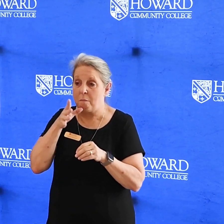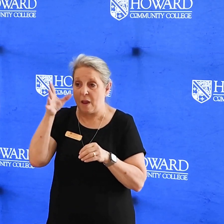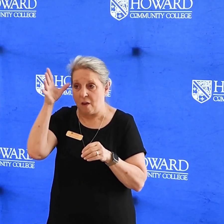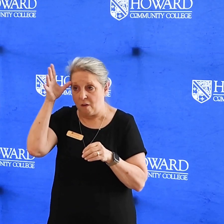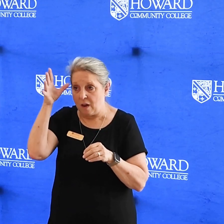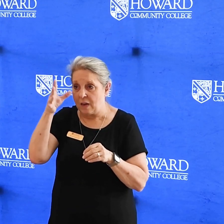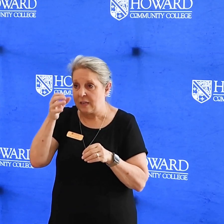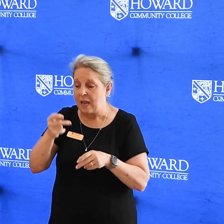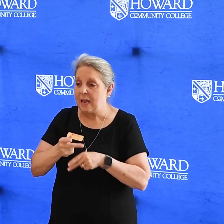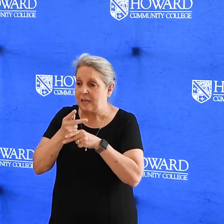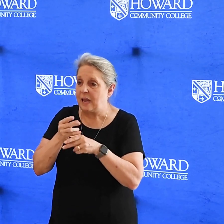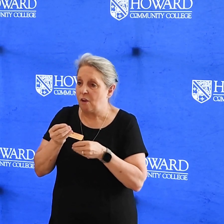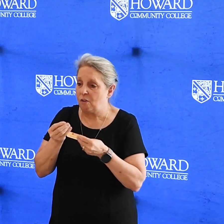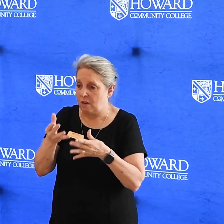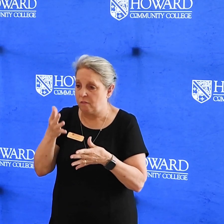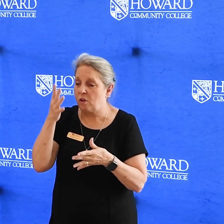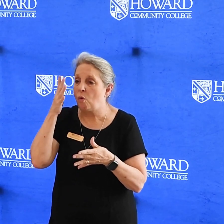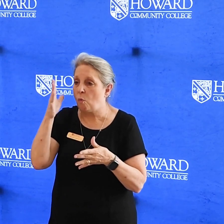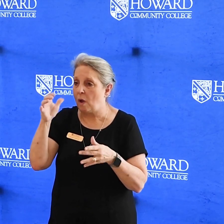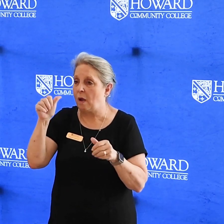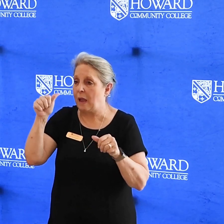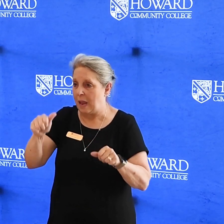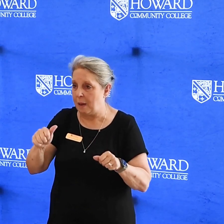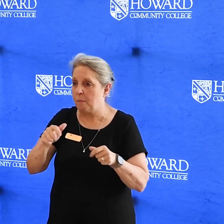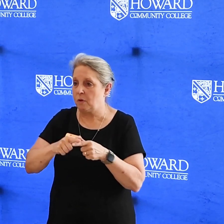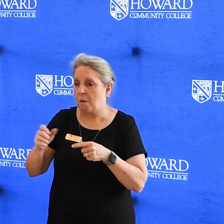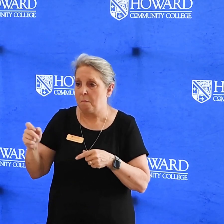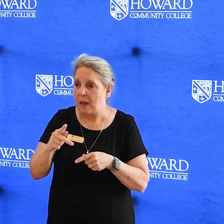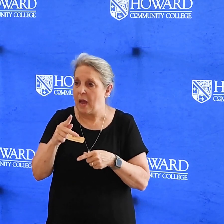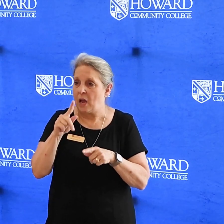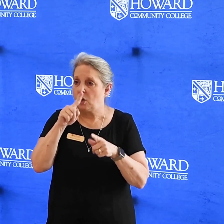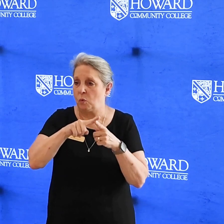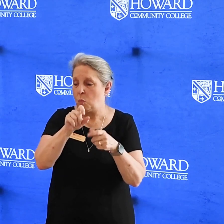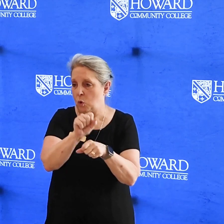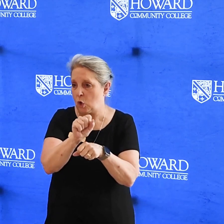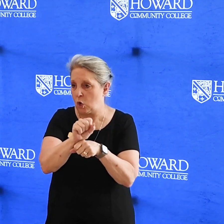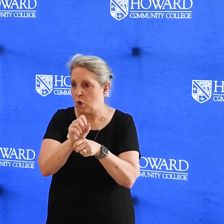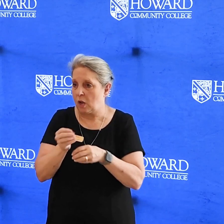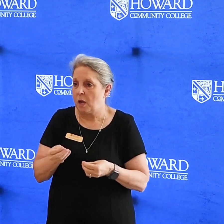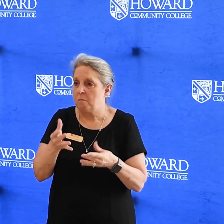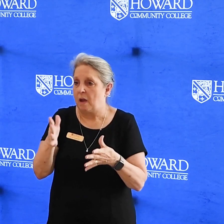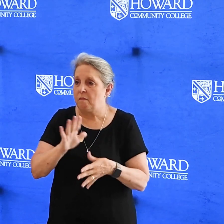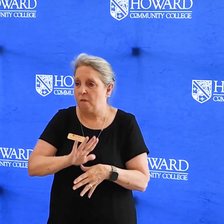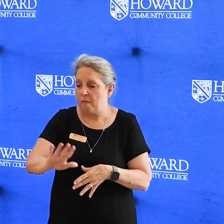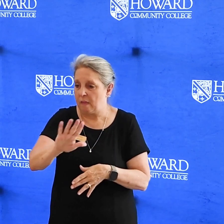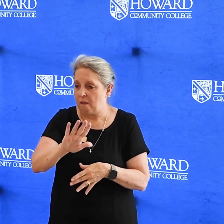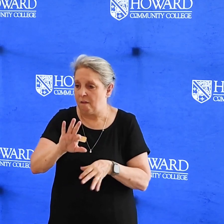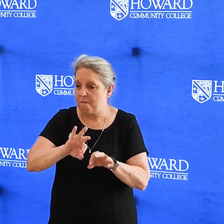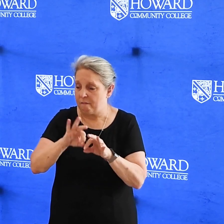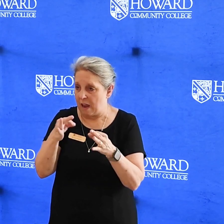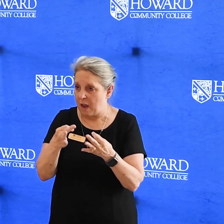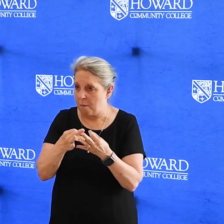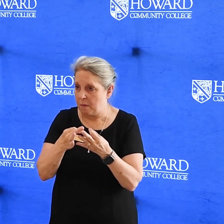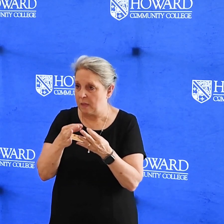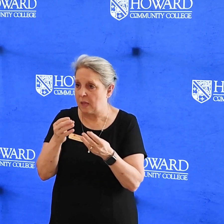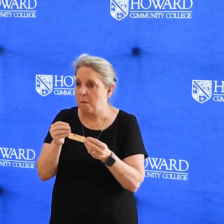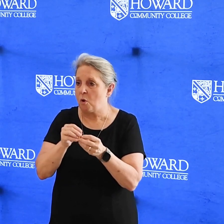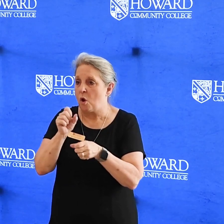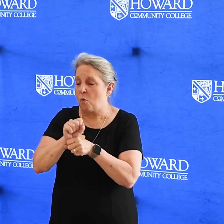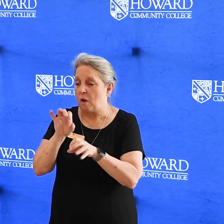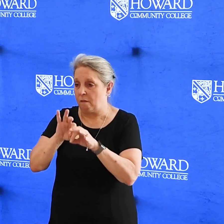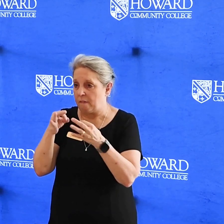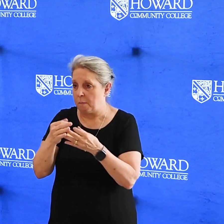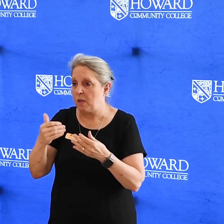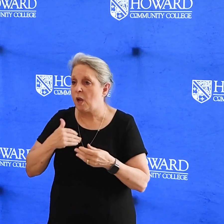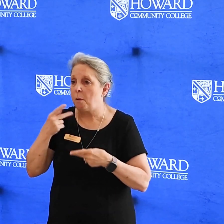and caregivers will be able to return to the workforce and provide for their families. And more working families and